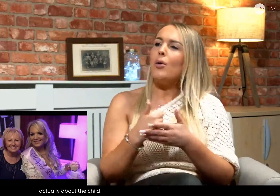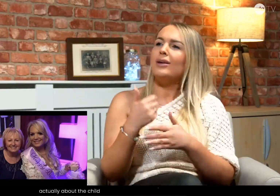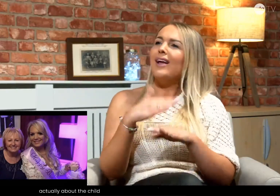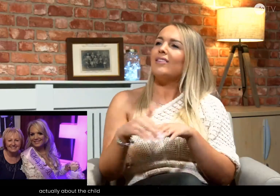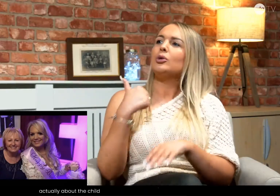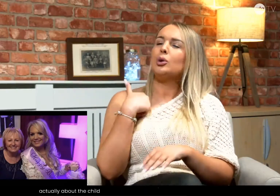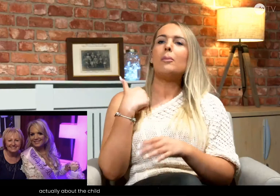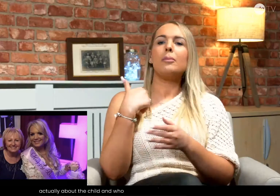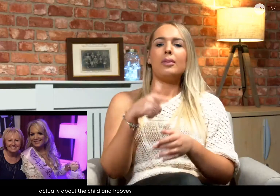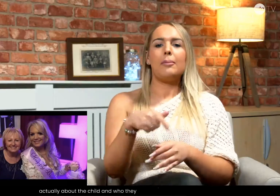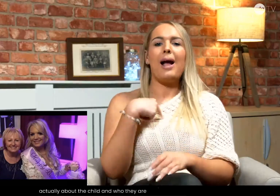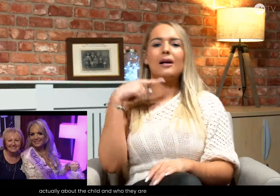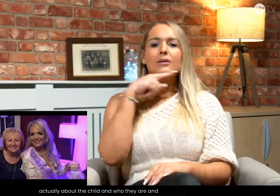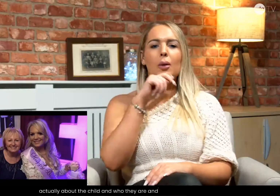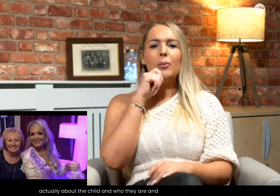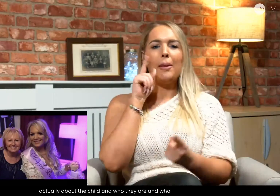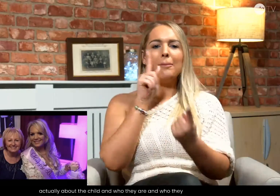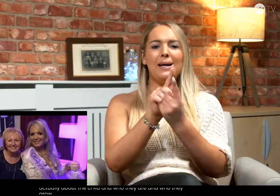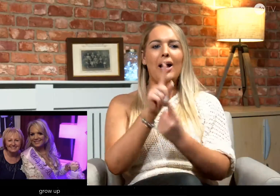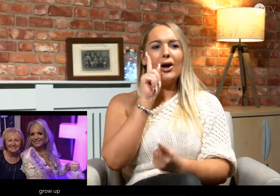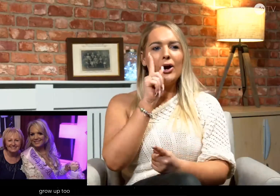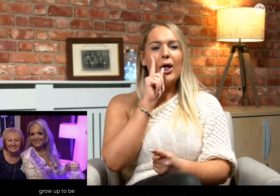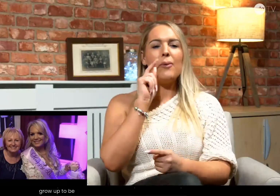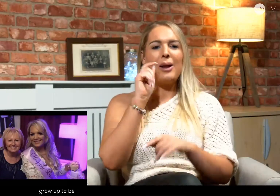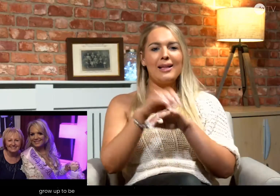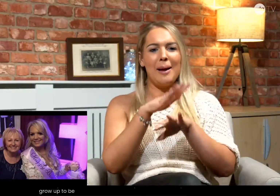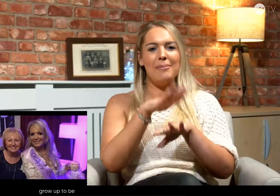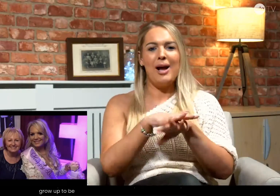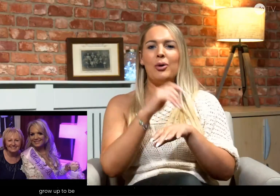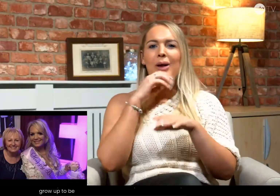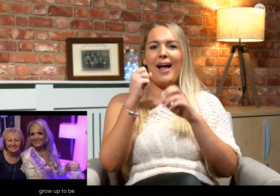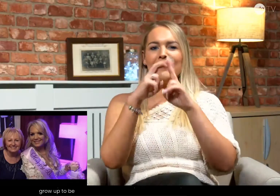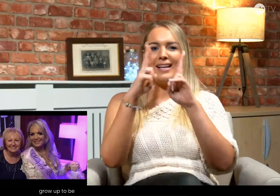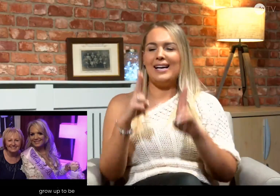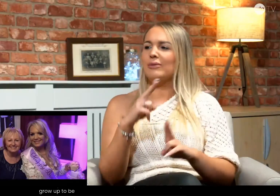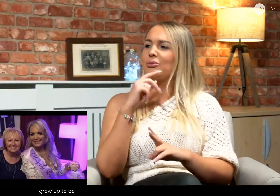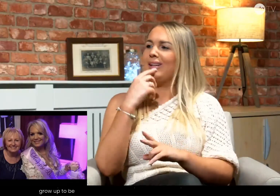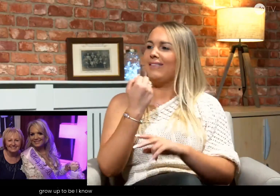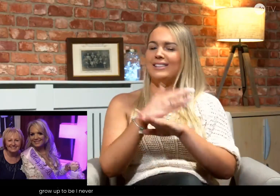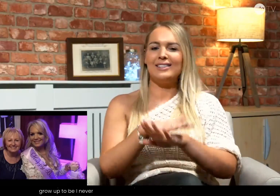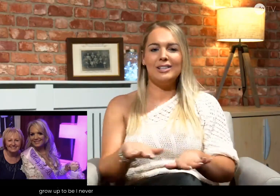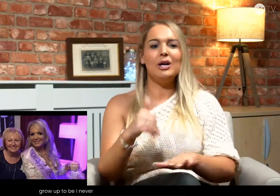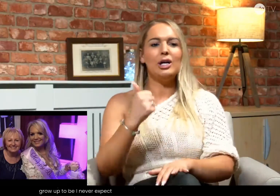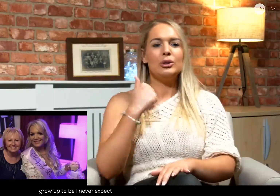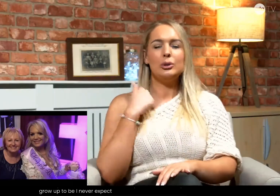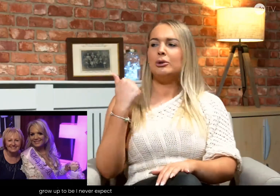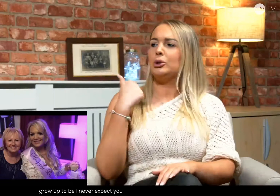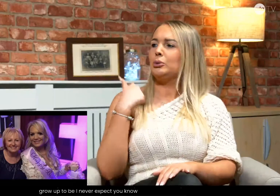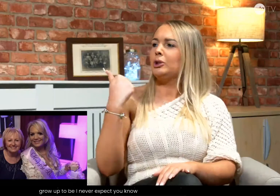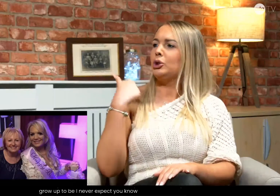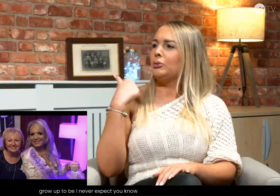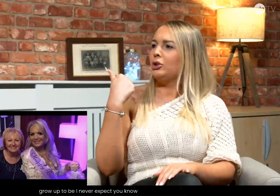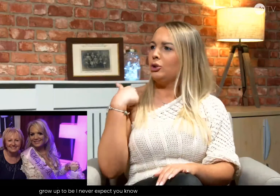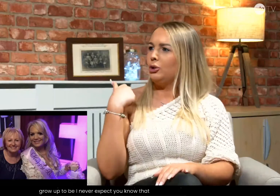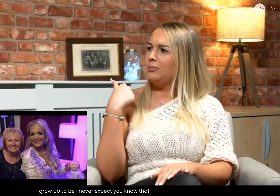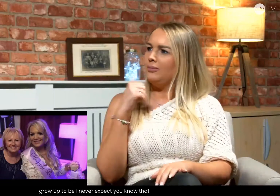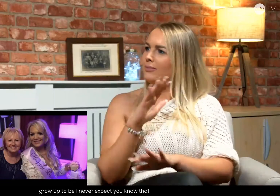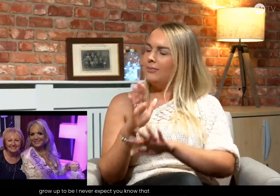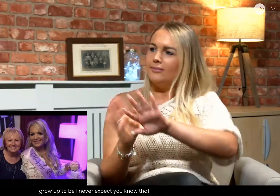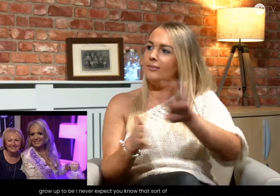who they grow up to be. I never expect, you know, that sort of picket fence image of,